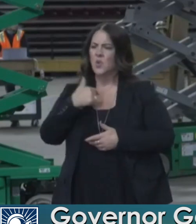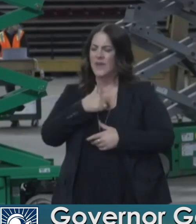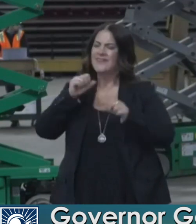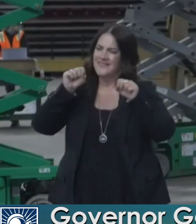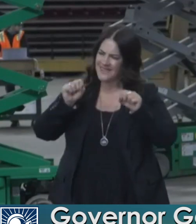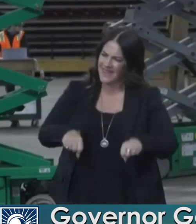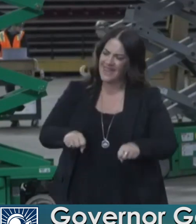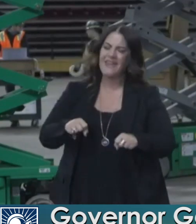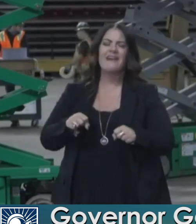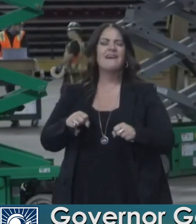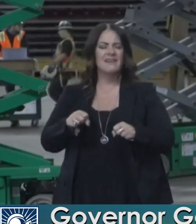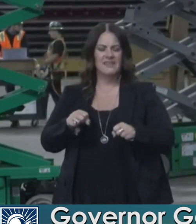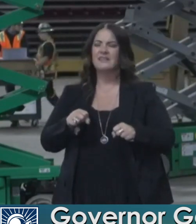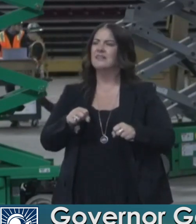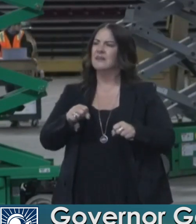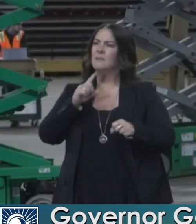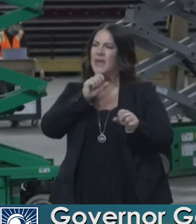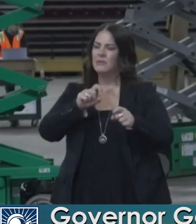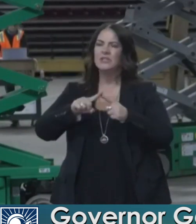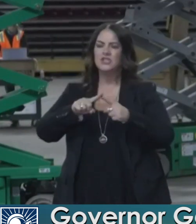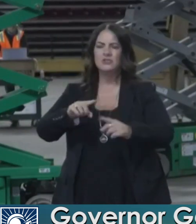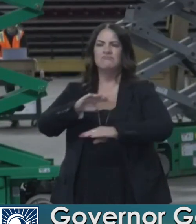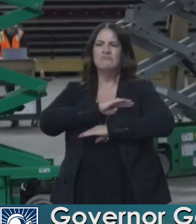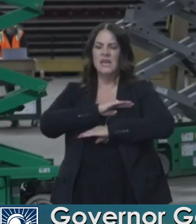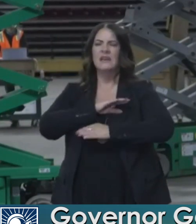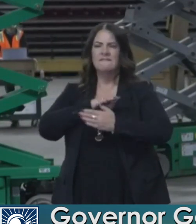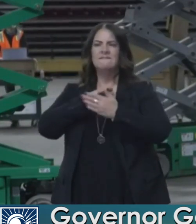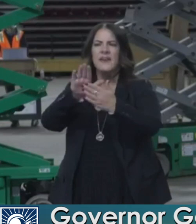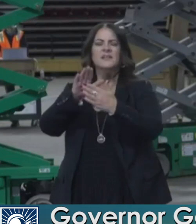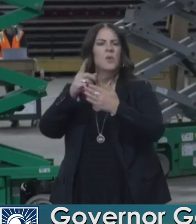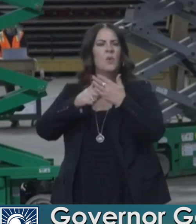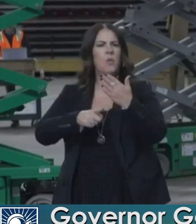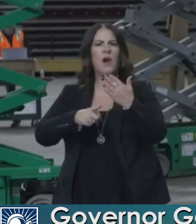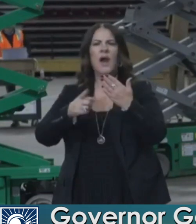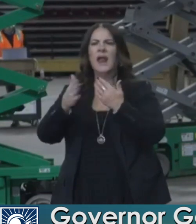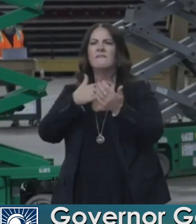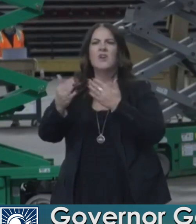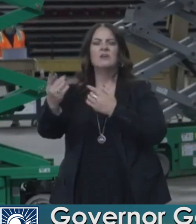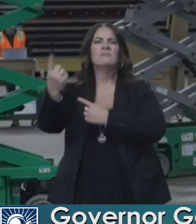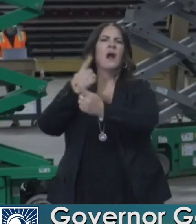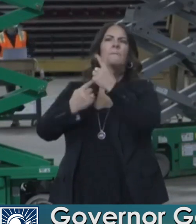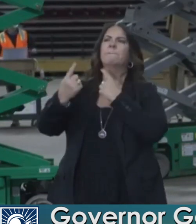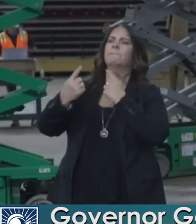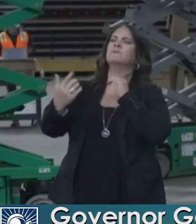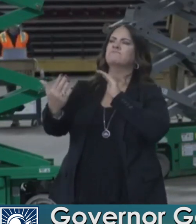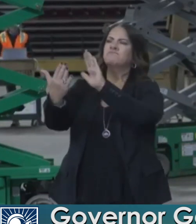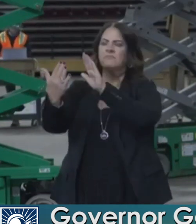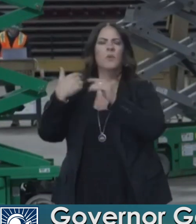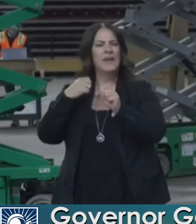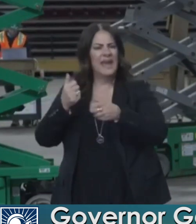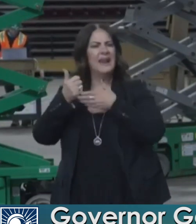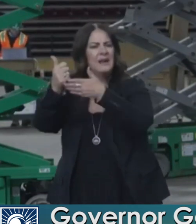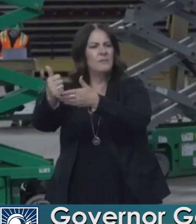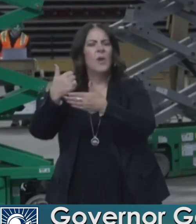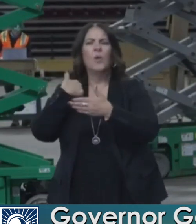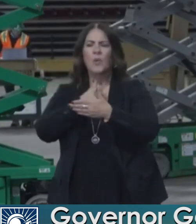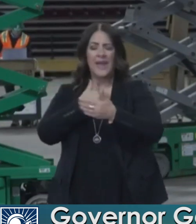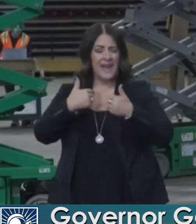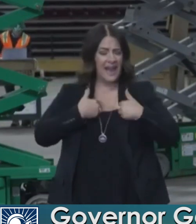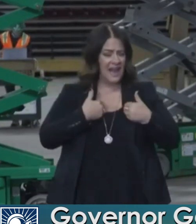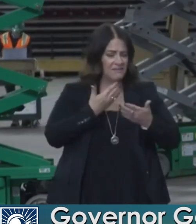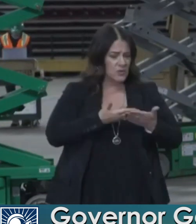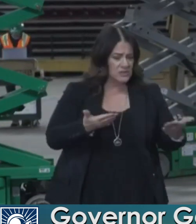and we carry a big weight. But to the extent that other Americans need our support, our largesse, and to the extent we have the